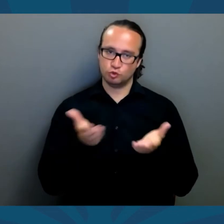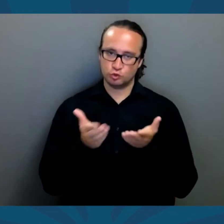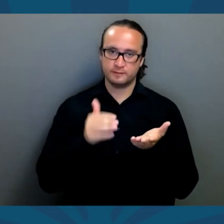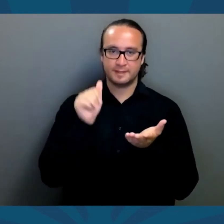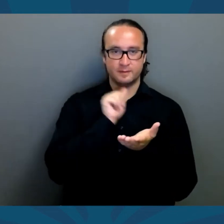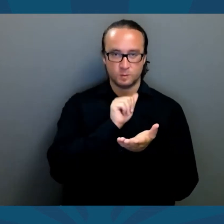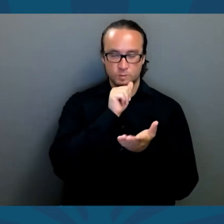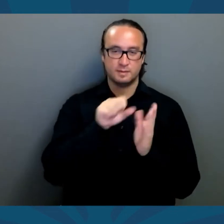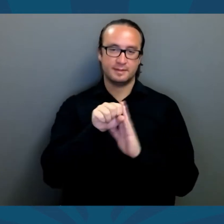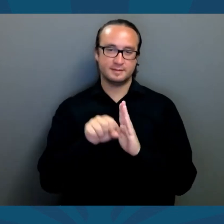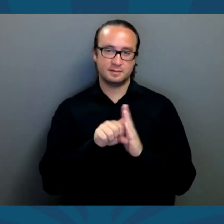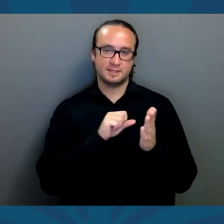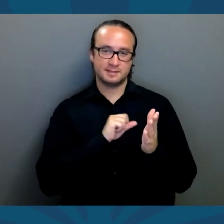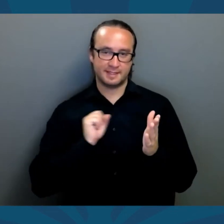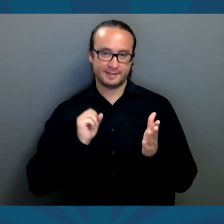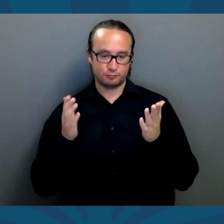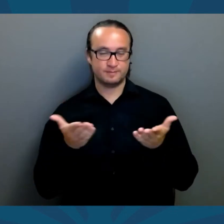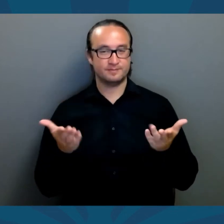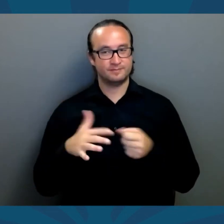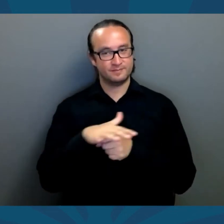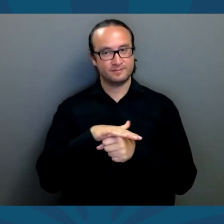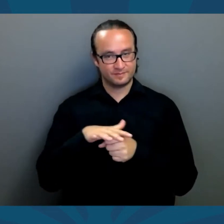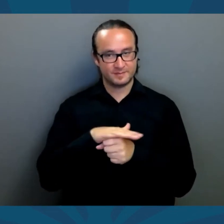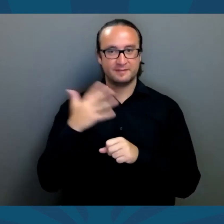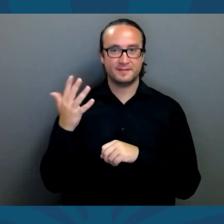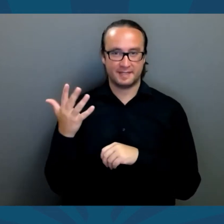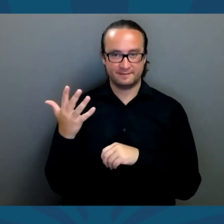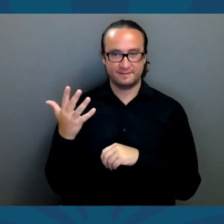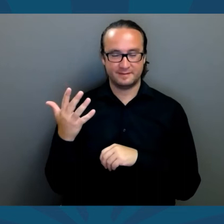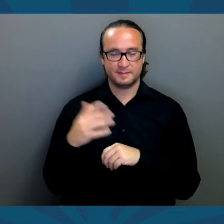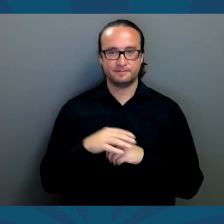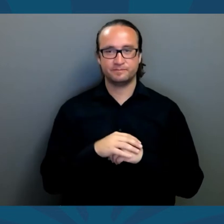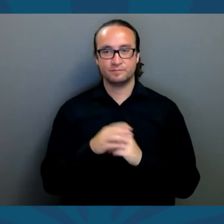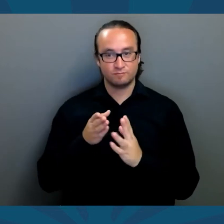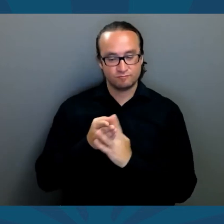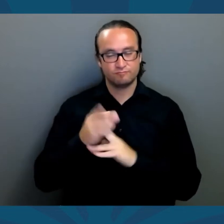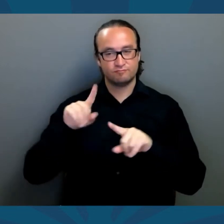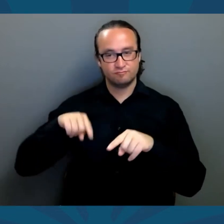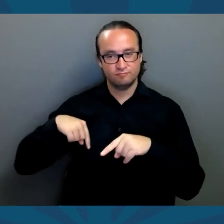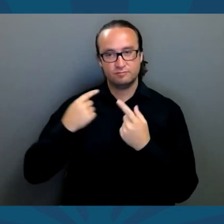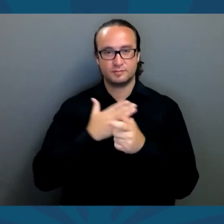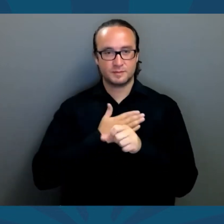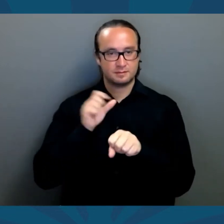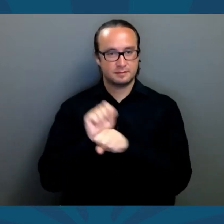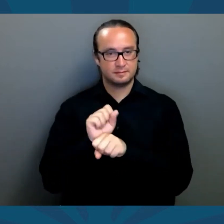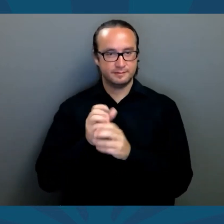It would be my honor to continue to serve as the Arizona State Senator for LD 5.